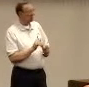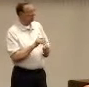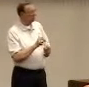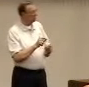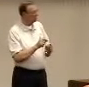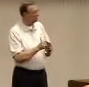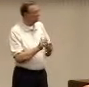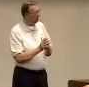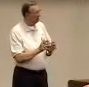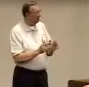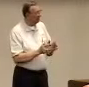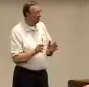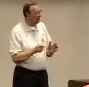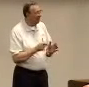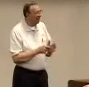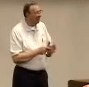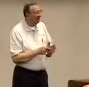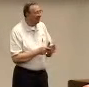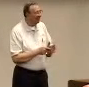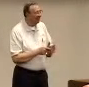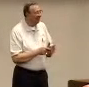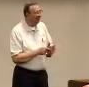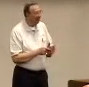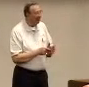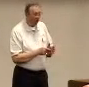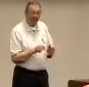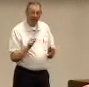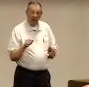Stupid question. Is the Word Jesus?